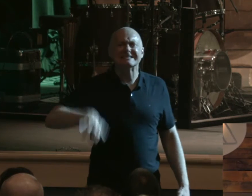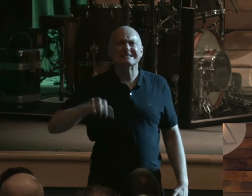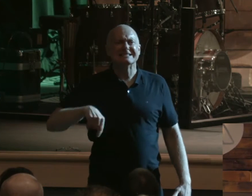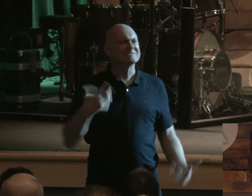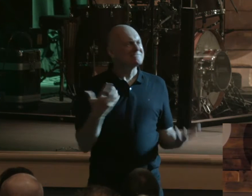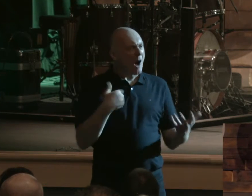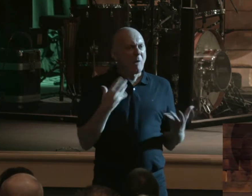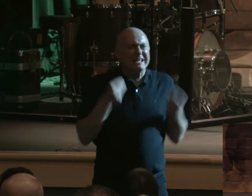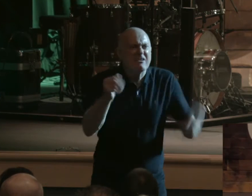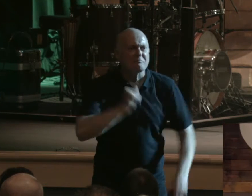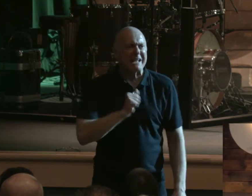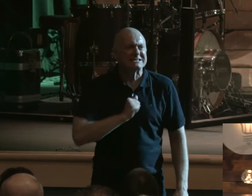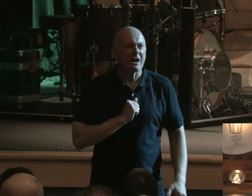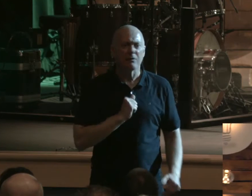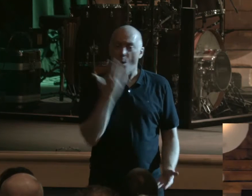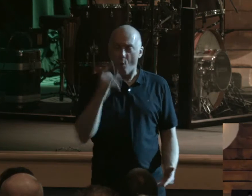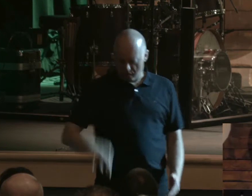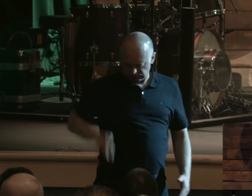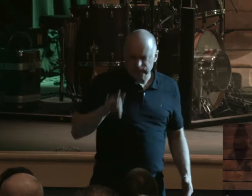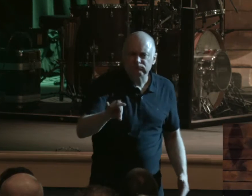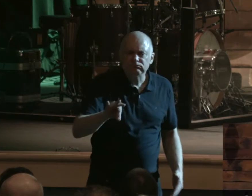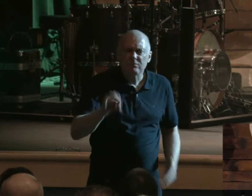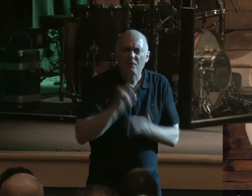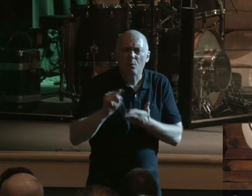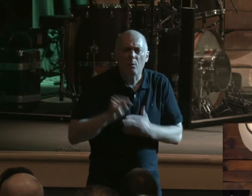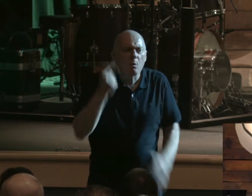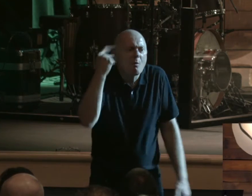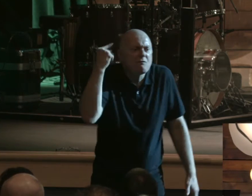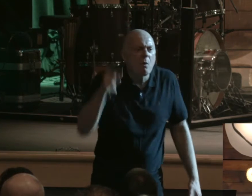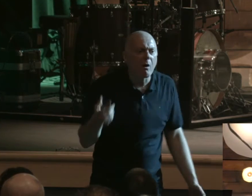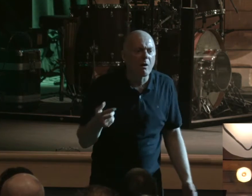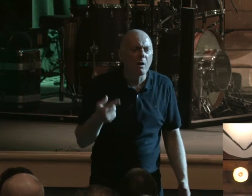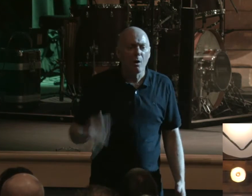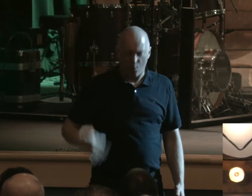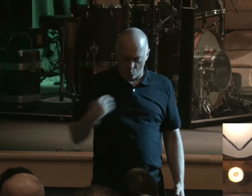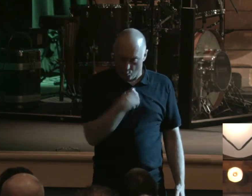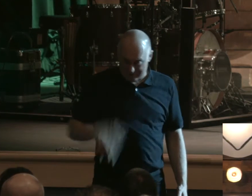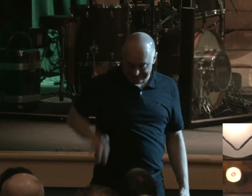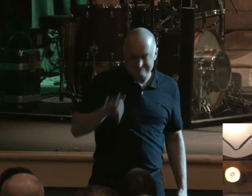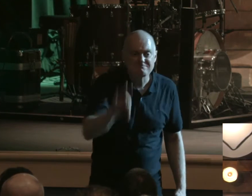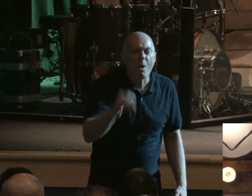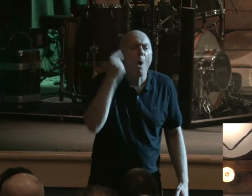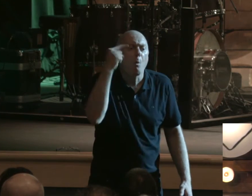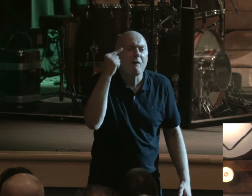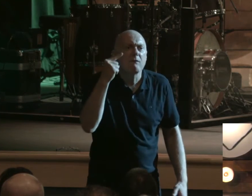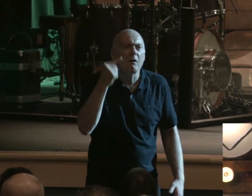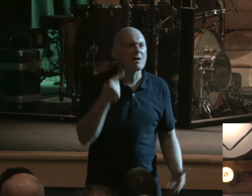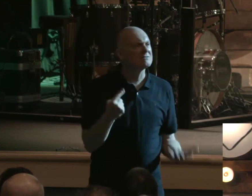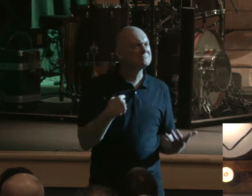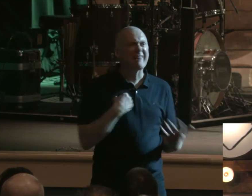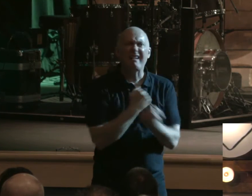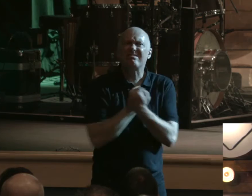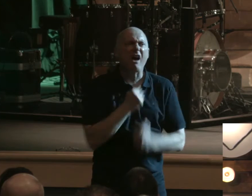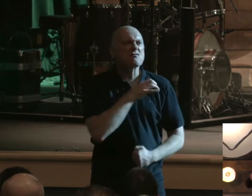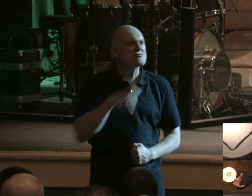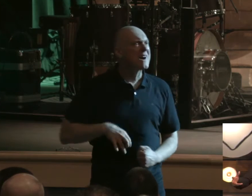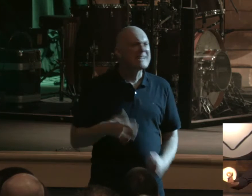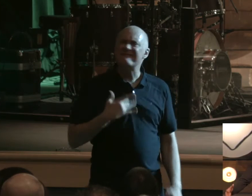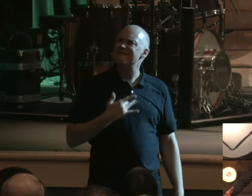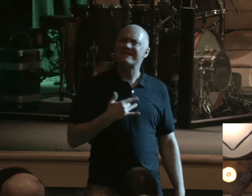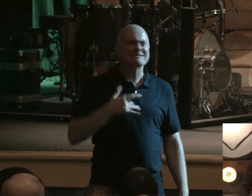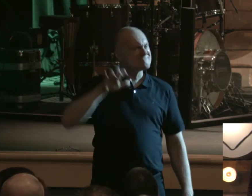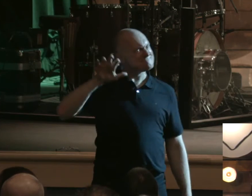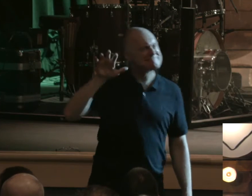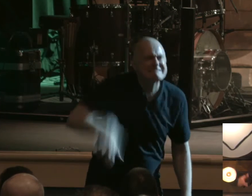give ourselves. Why do we give to the kingdom of God? We give because the love of Christ